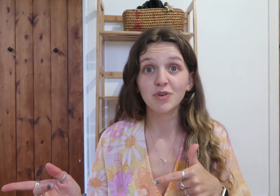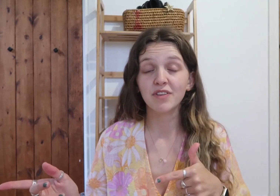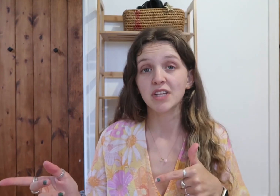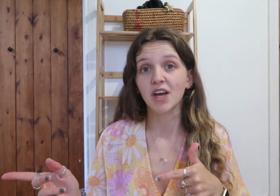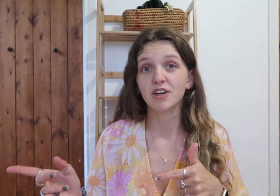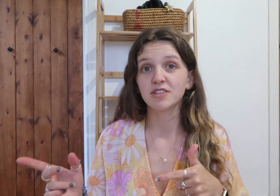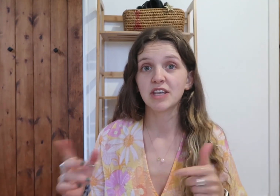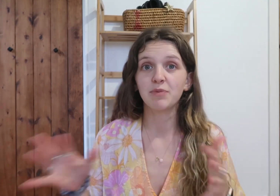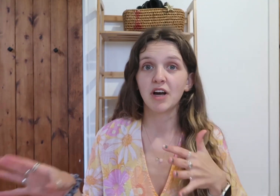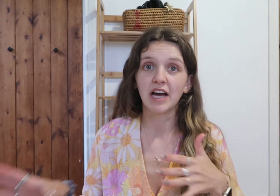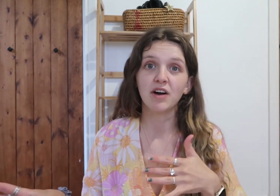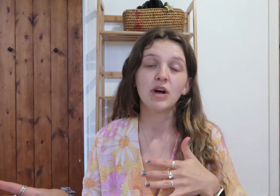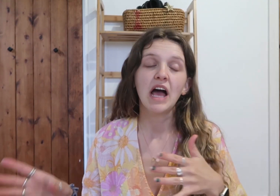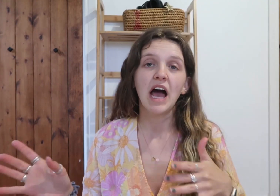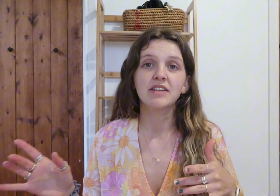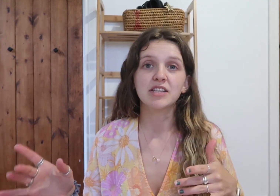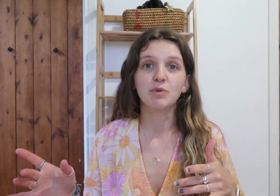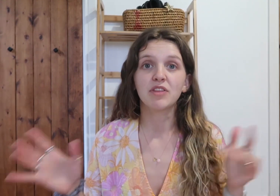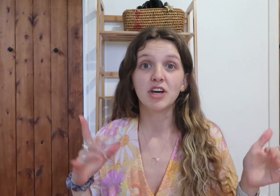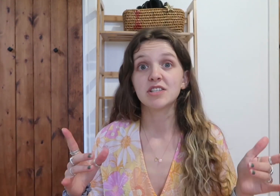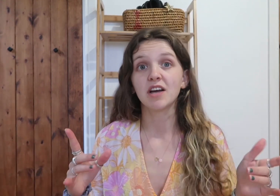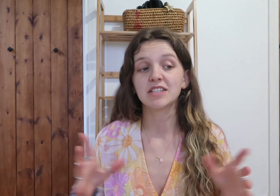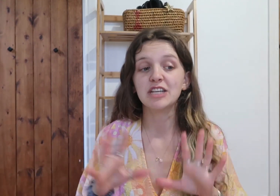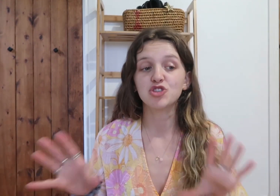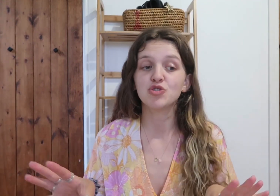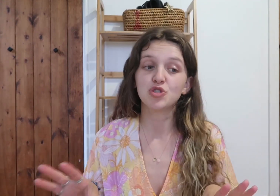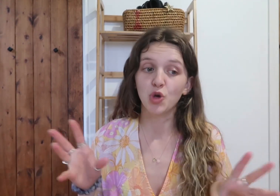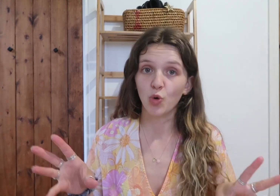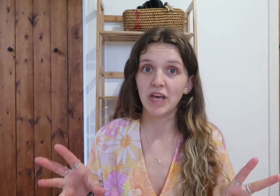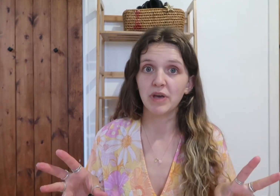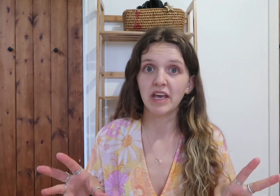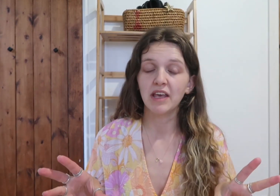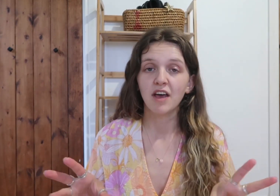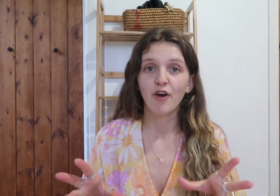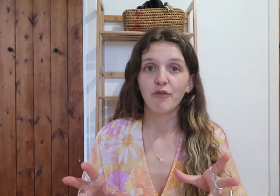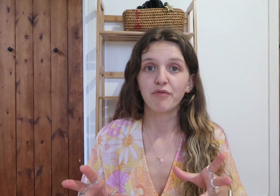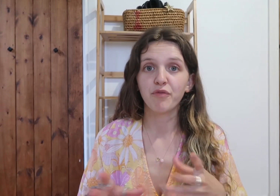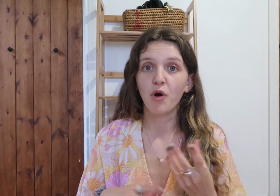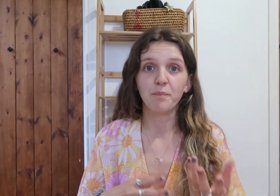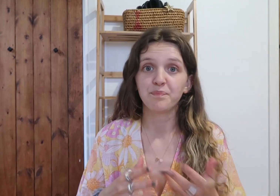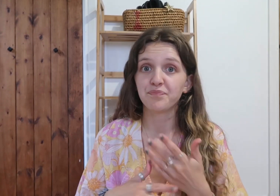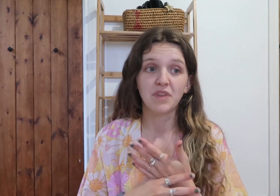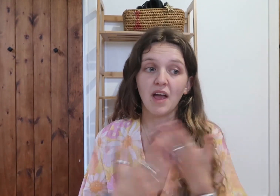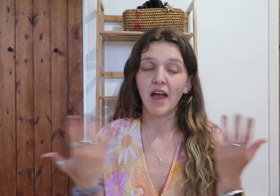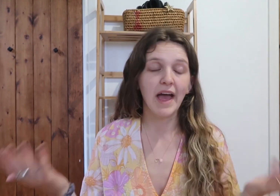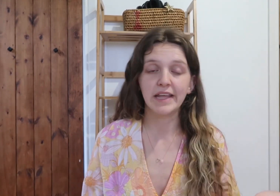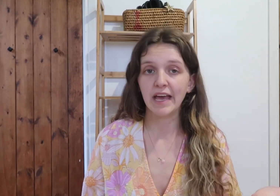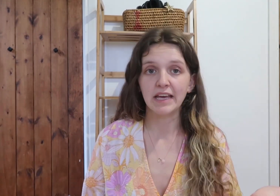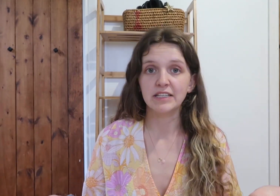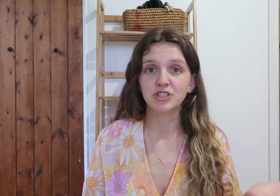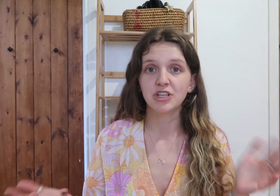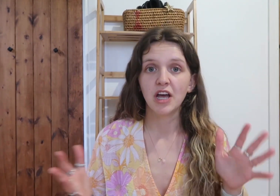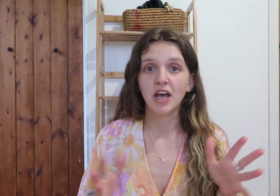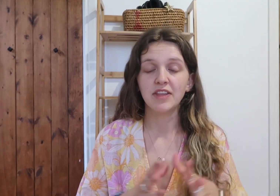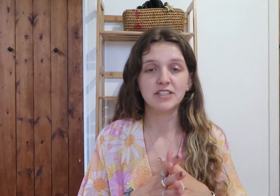another video, so keep an eye out, and these are going to be 30 signs to introduce to your baby from any age. These are